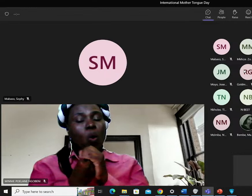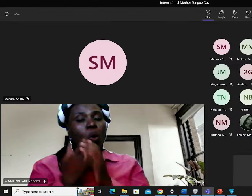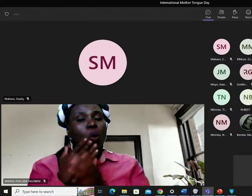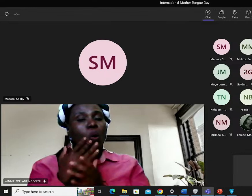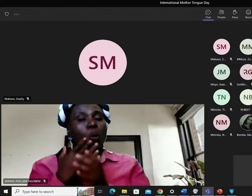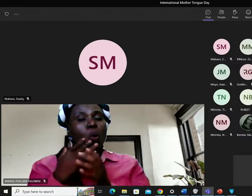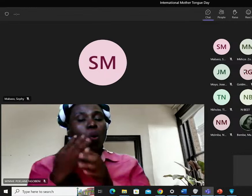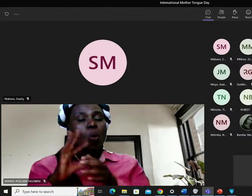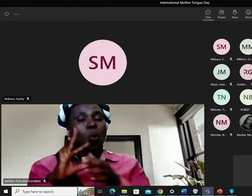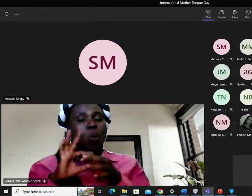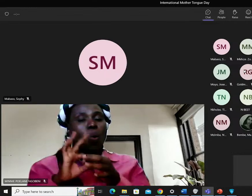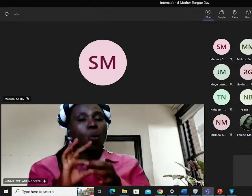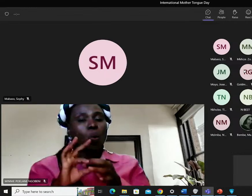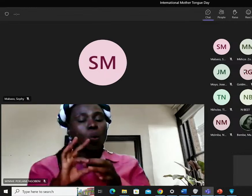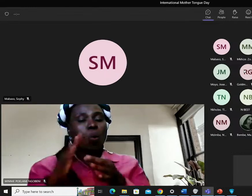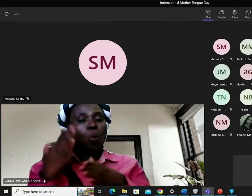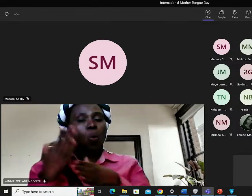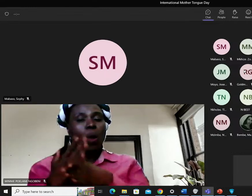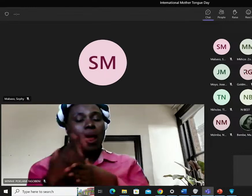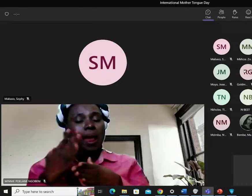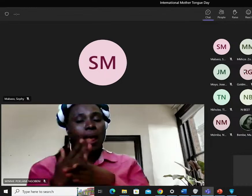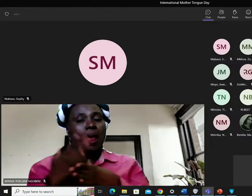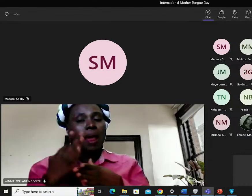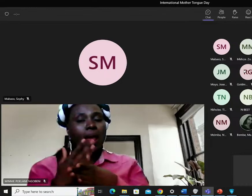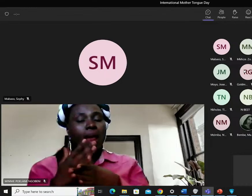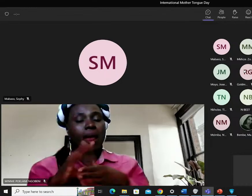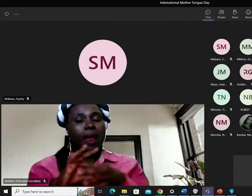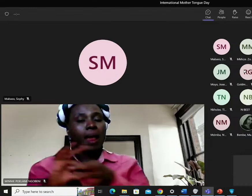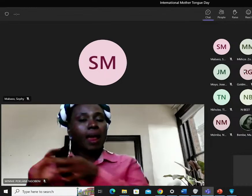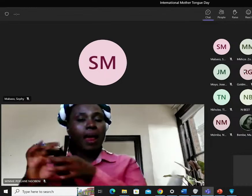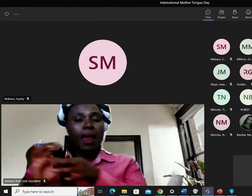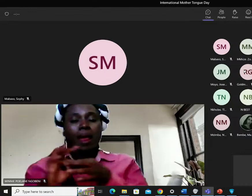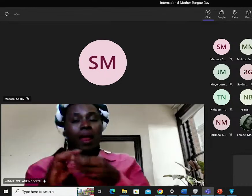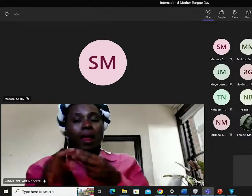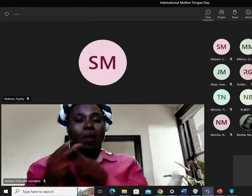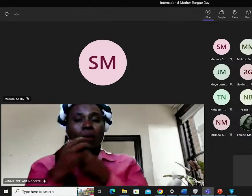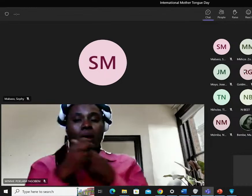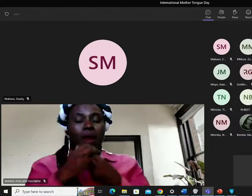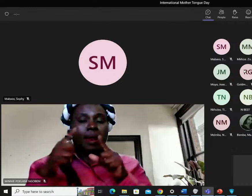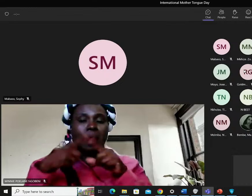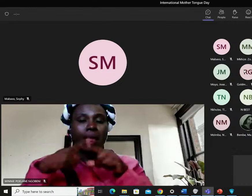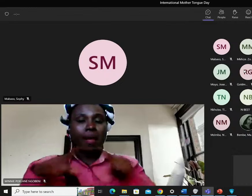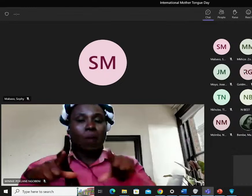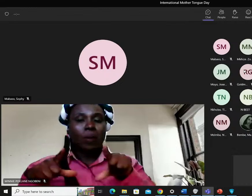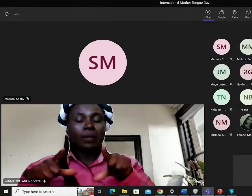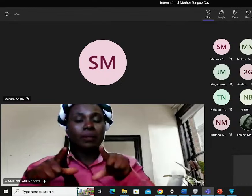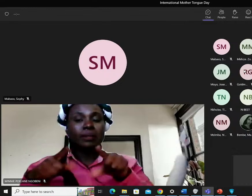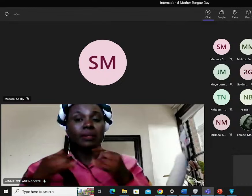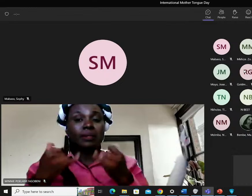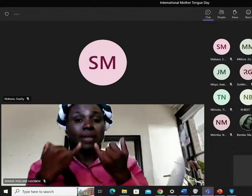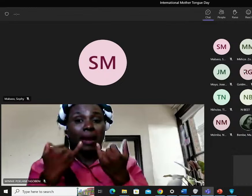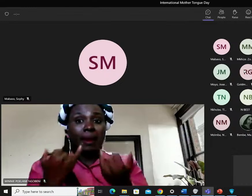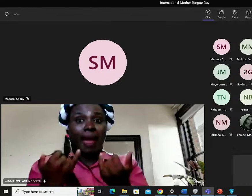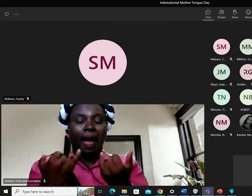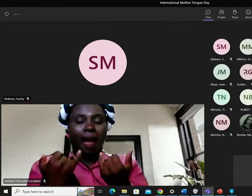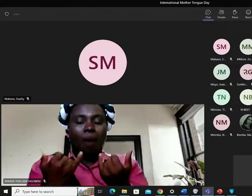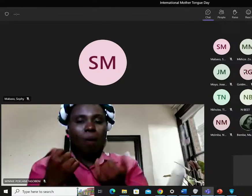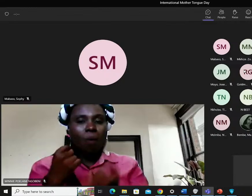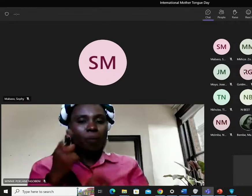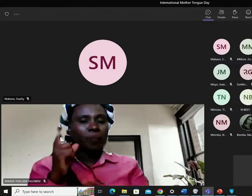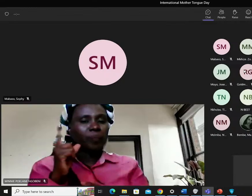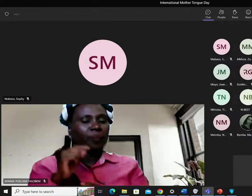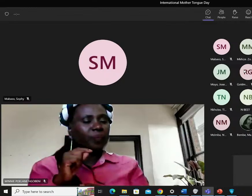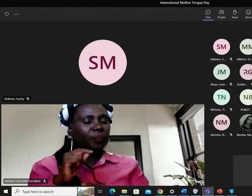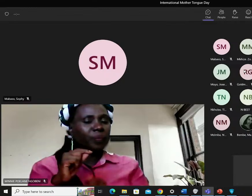working in partnership with the language unit. That is now the